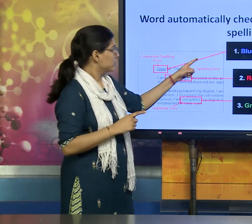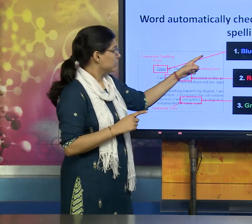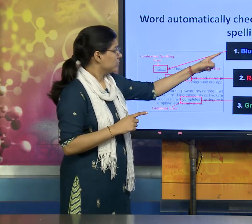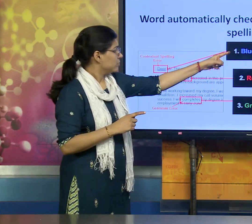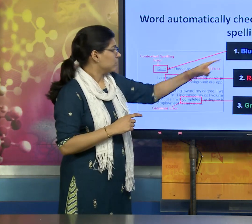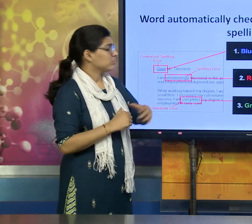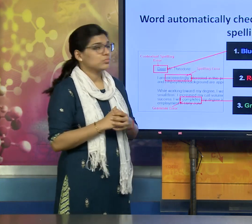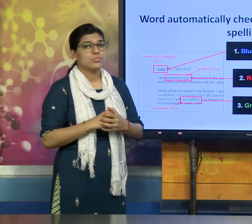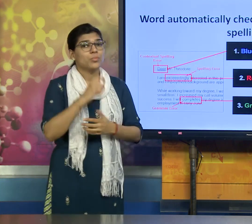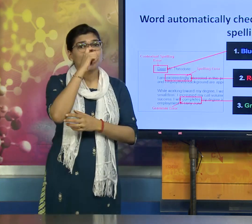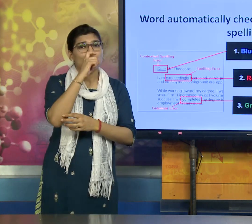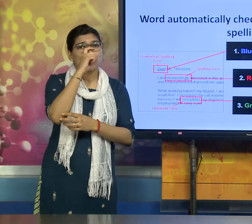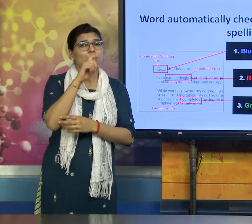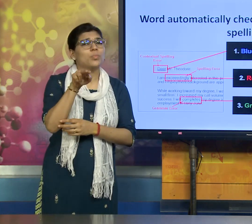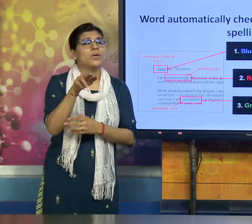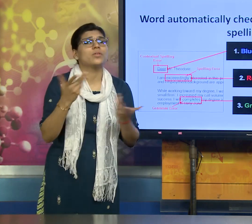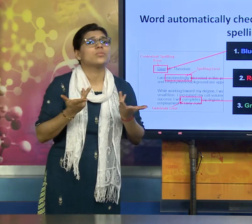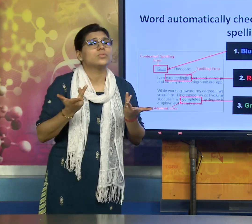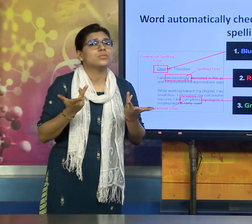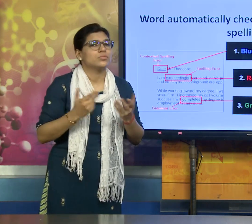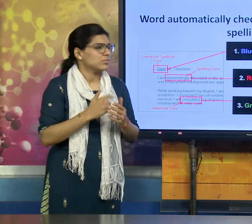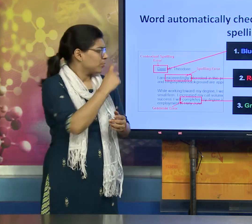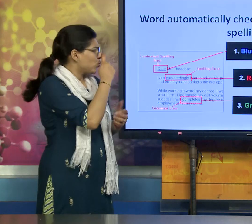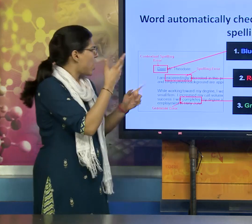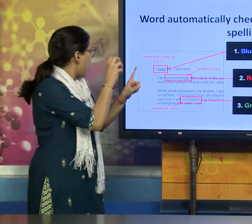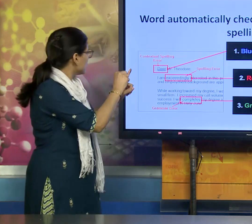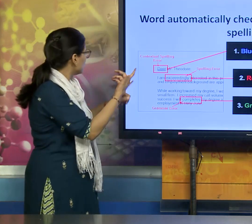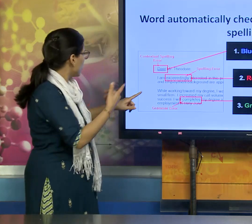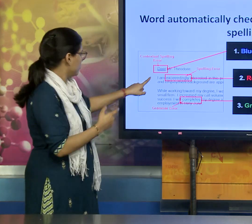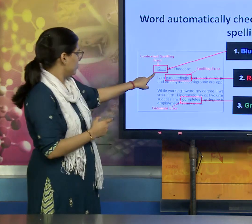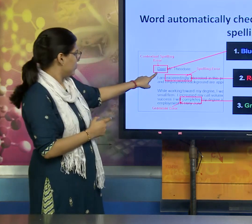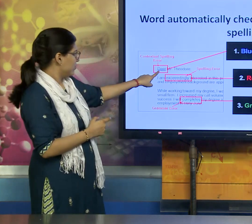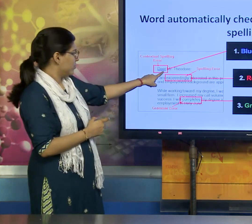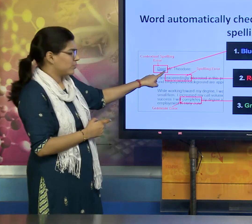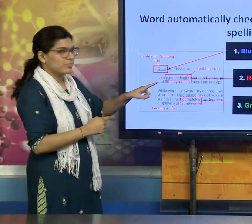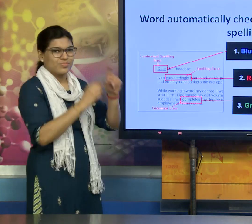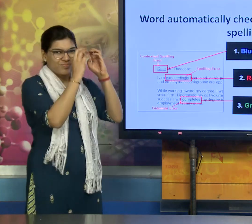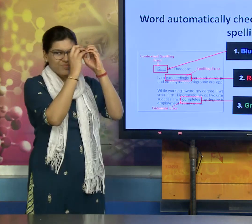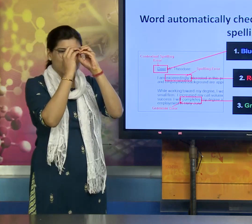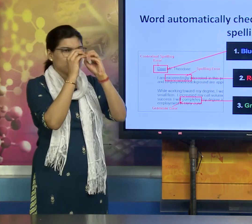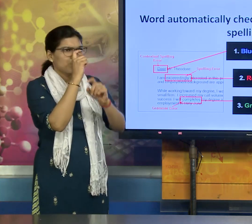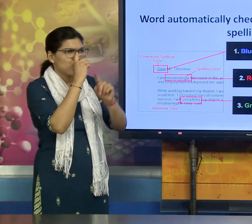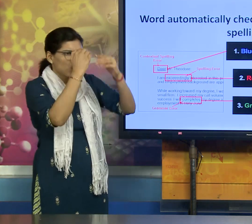First, Word automatically checks your document for spelling.